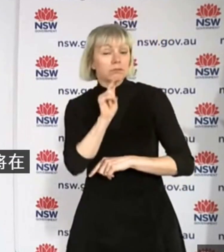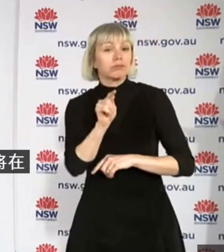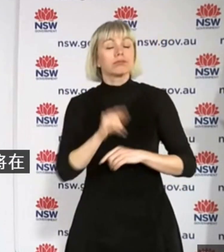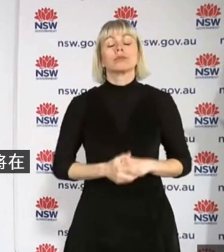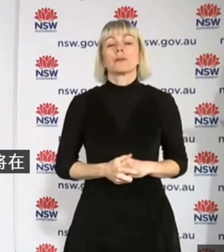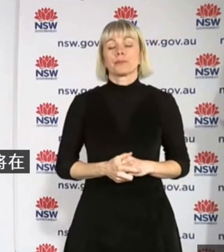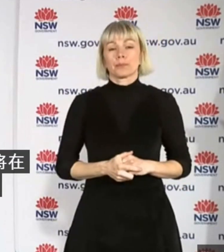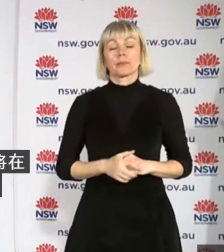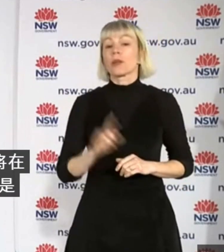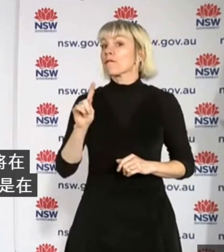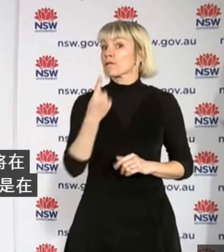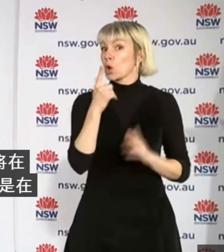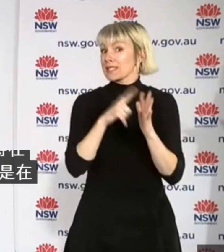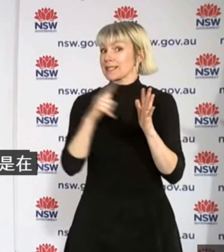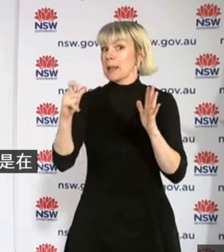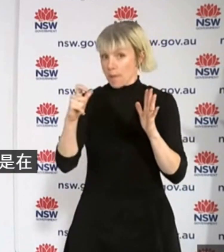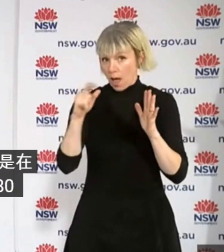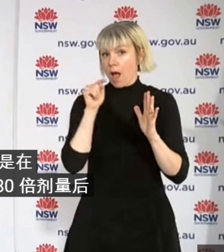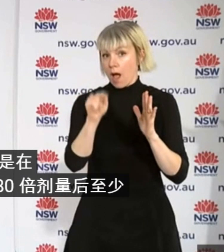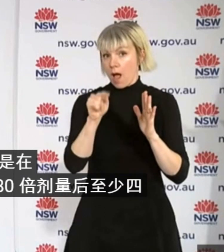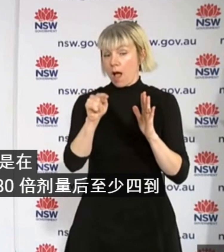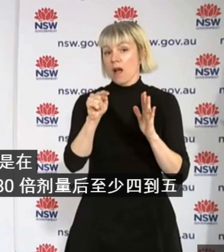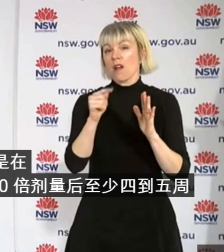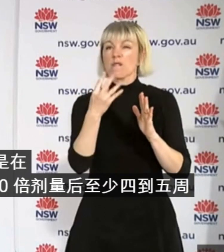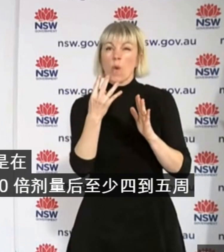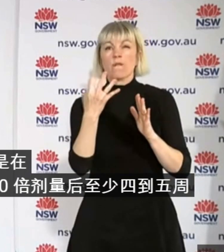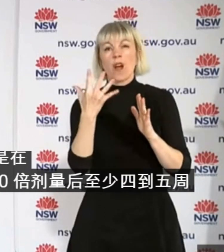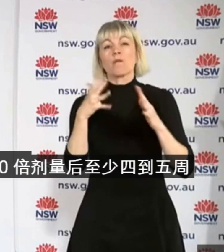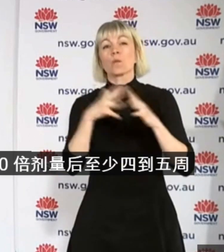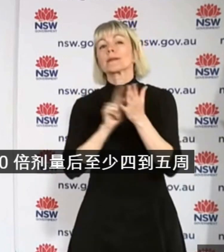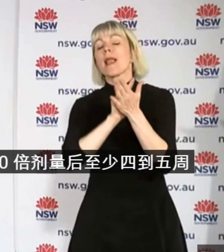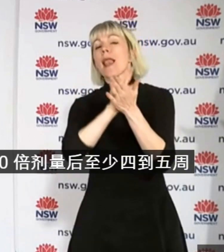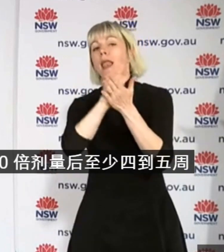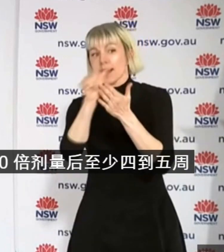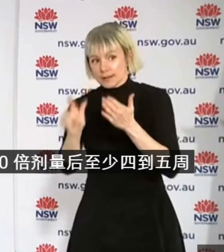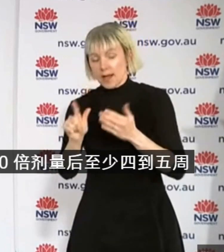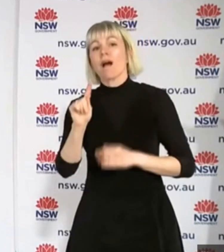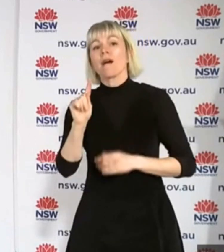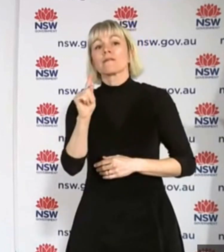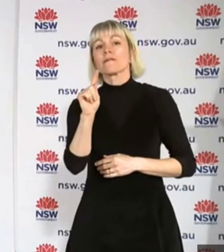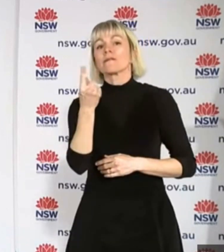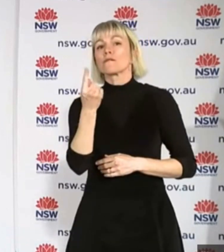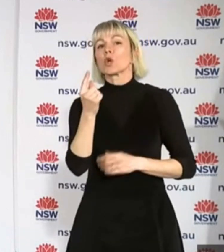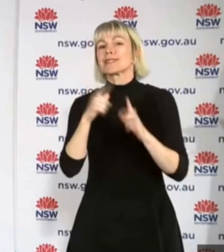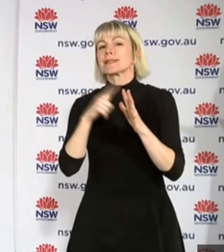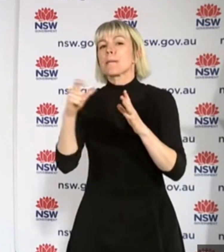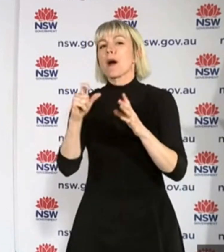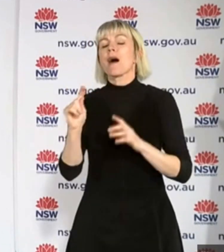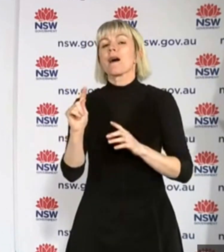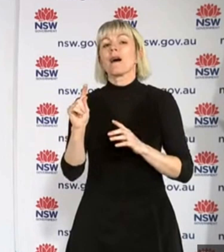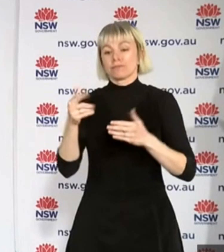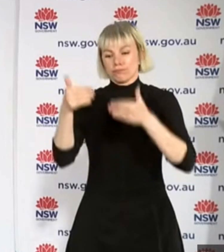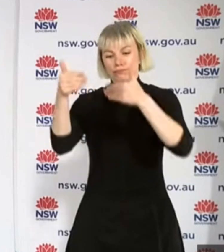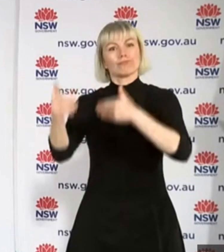of December. That is at least 4 or 5 weeks after we hit the 80% double dose. We envisage we'll have at least 90% of our